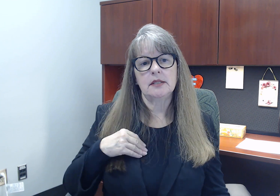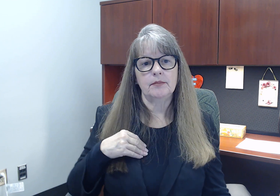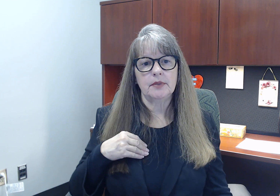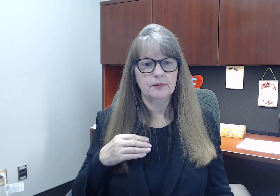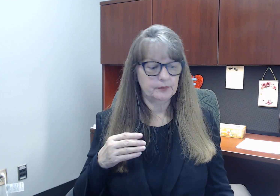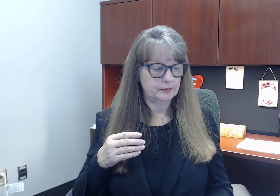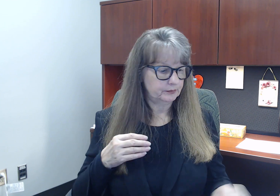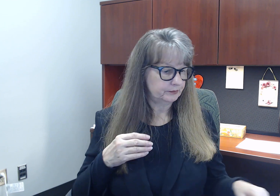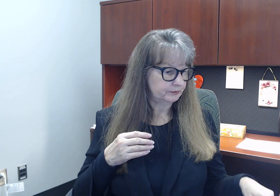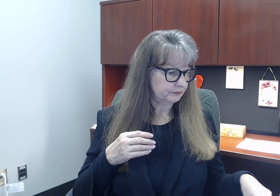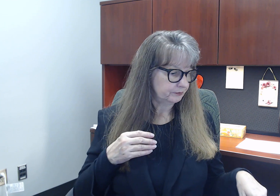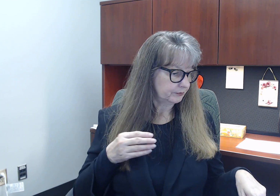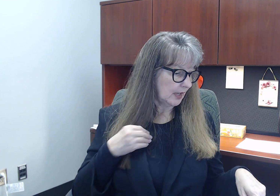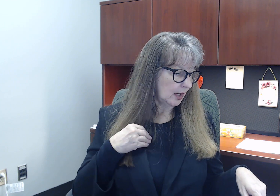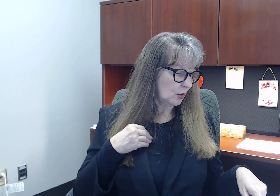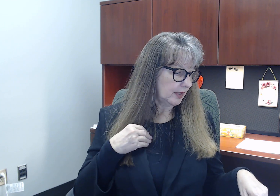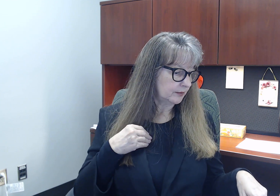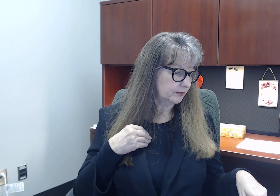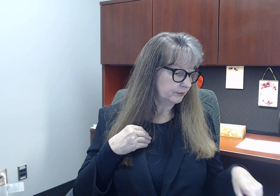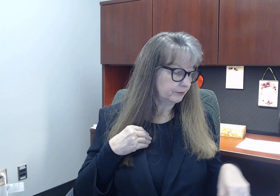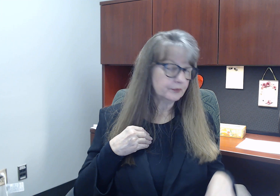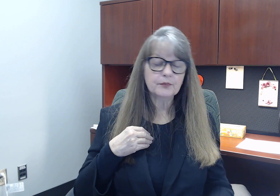it. I own it.